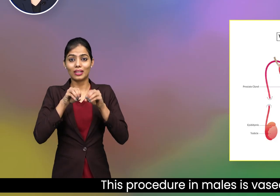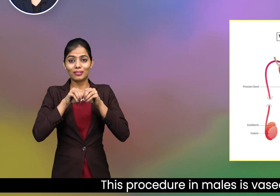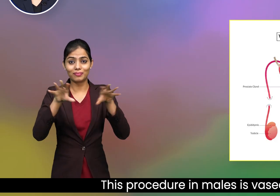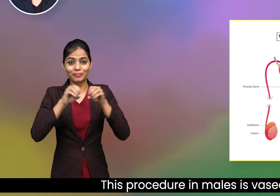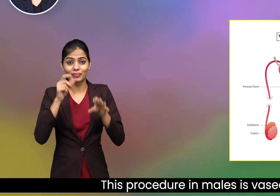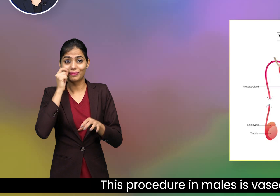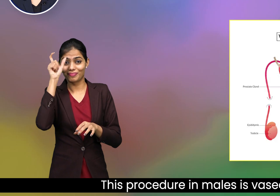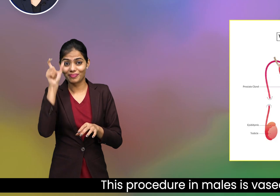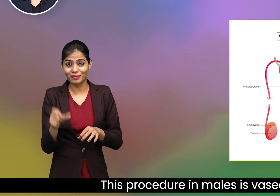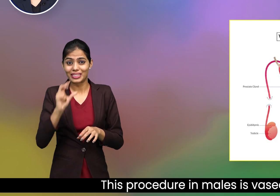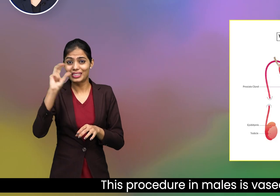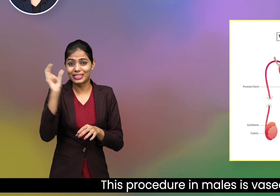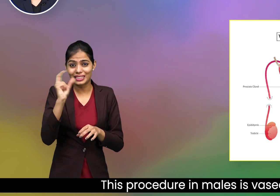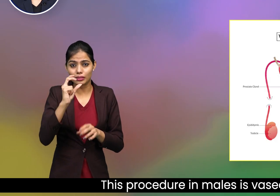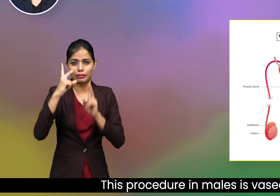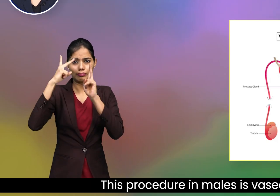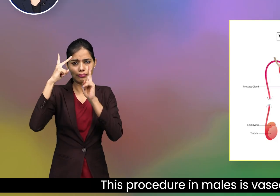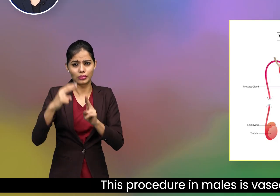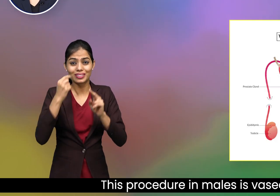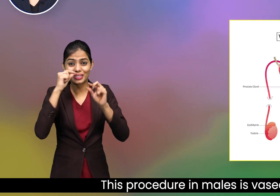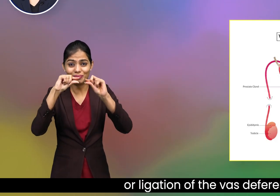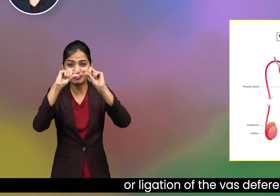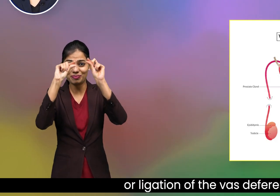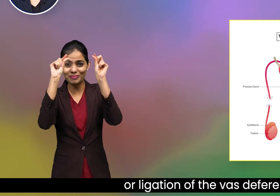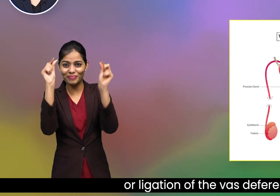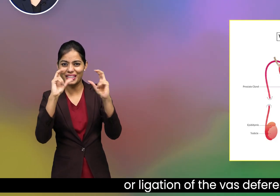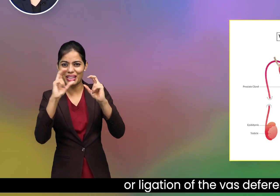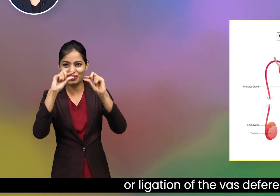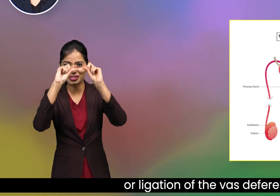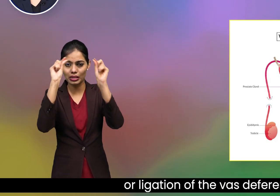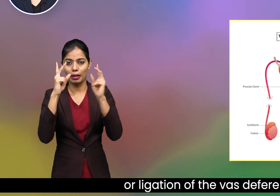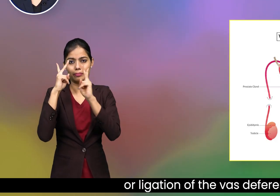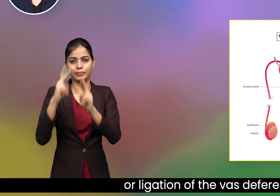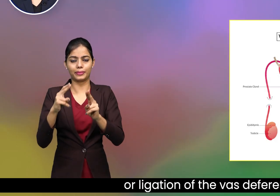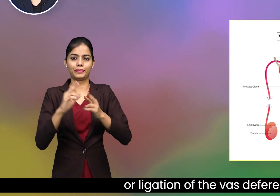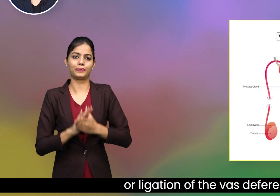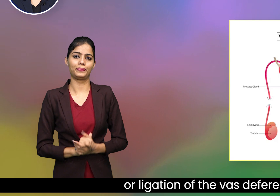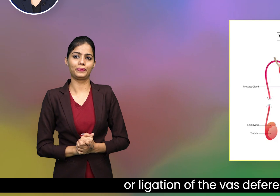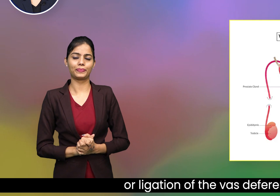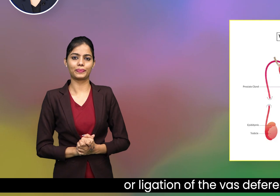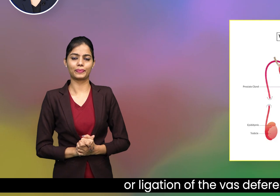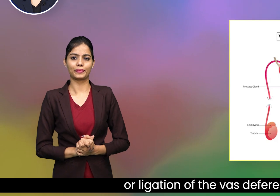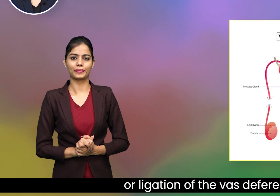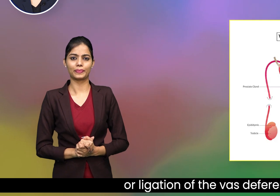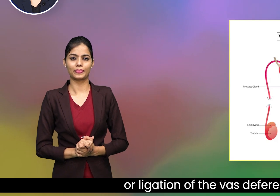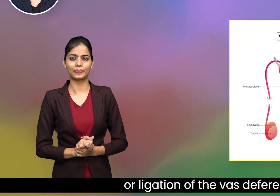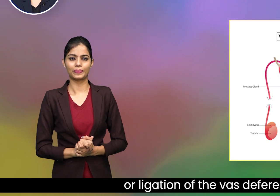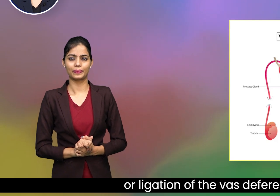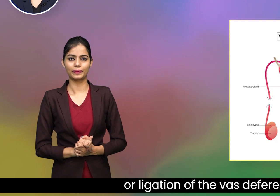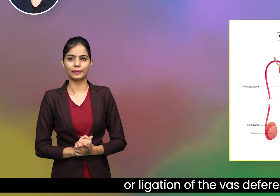This procedure in males is vasectomy or ligation of the vas deferens.